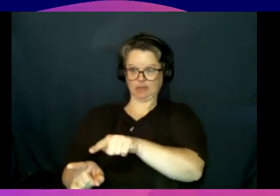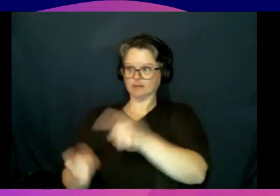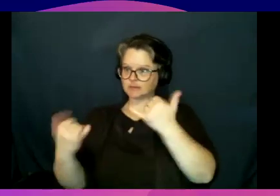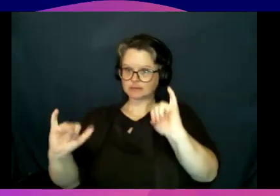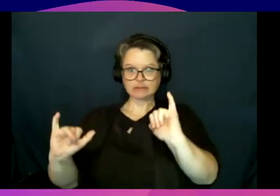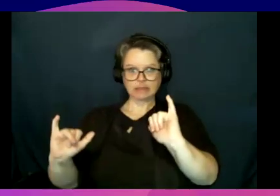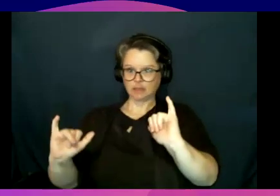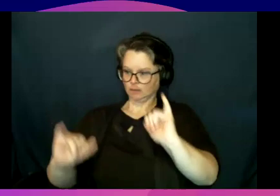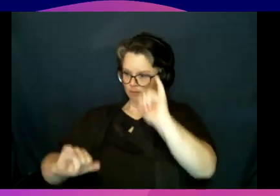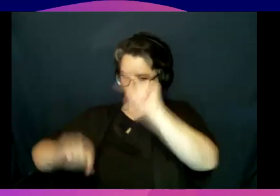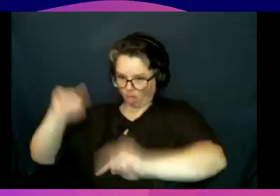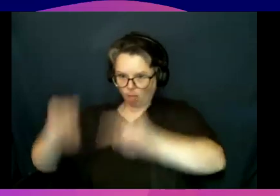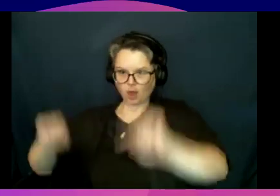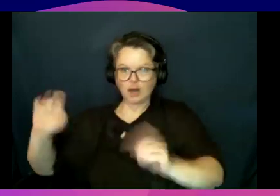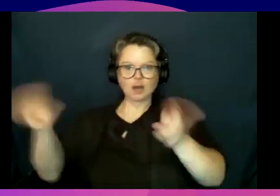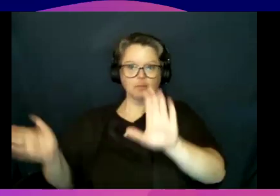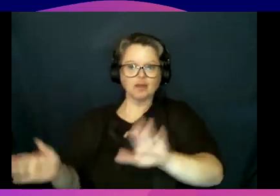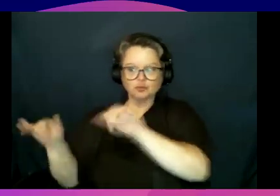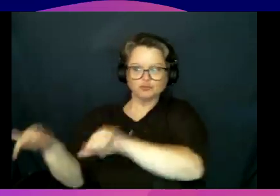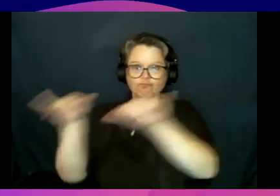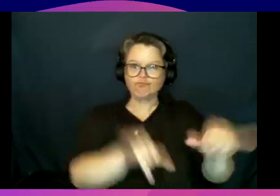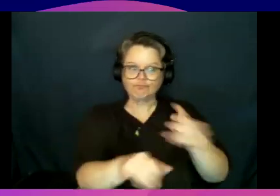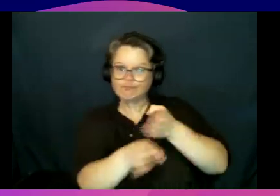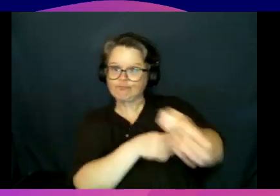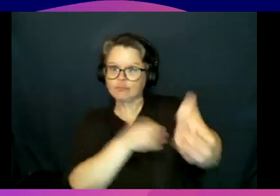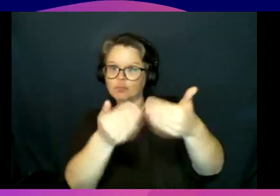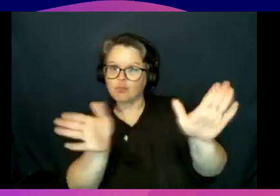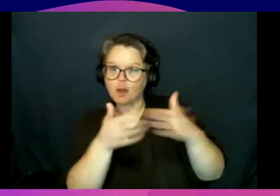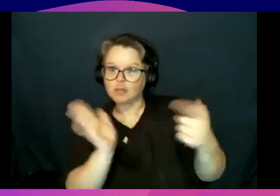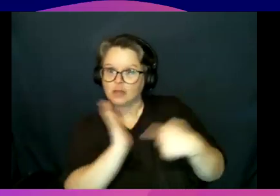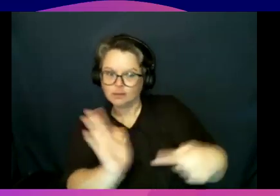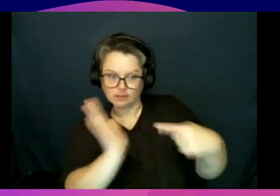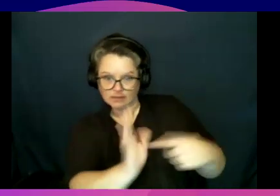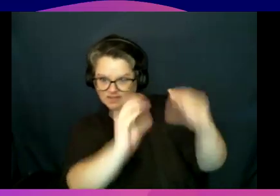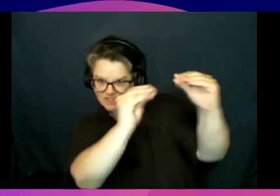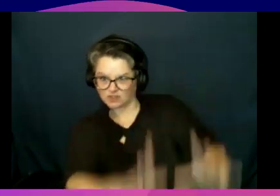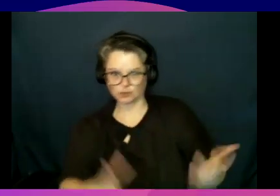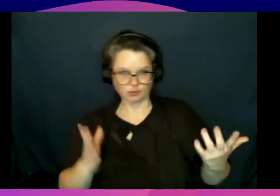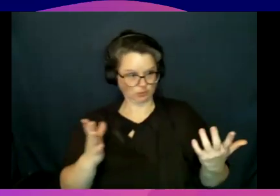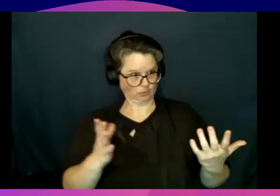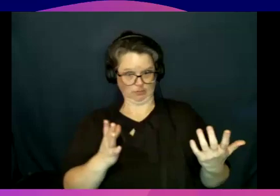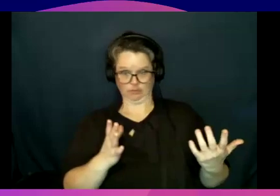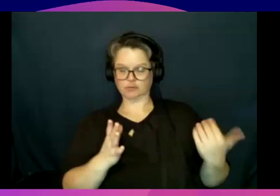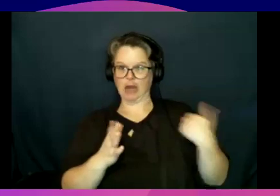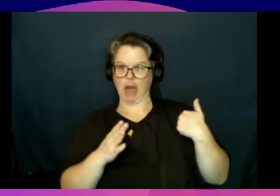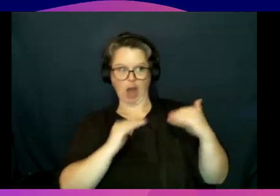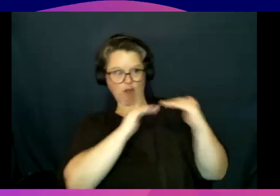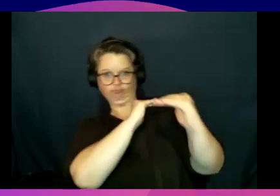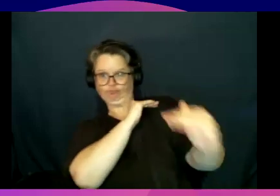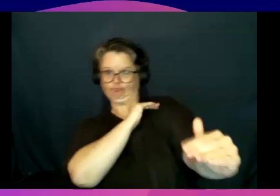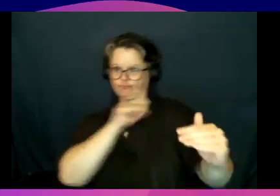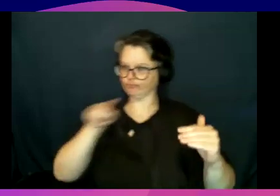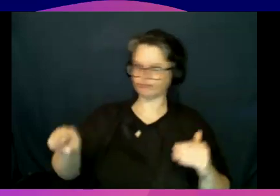off, and the benefits are not there. So we need to be able to advocate for parity with